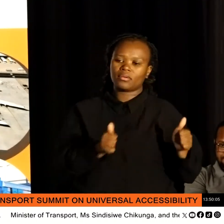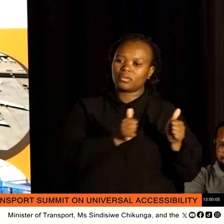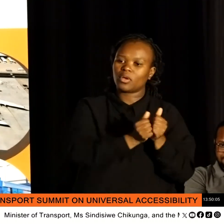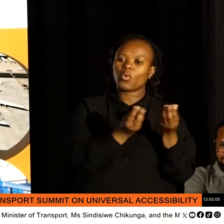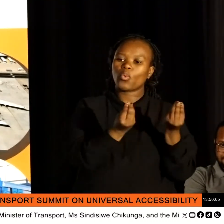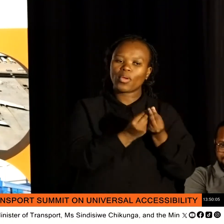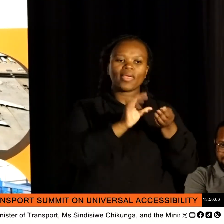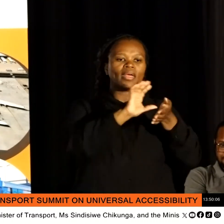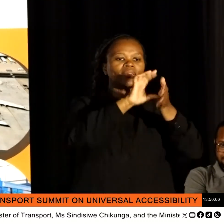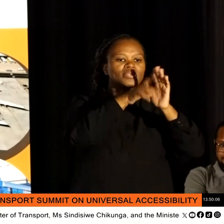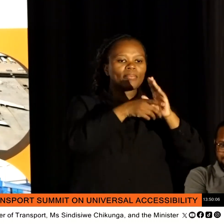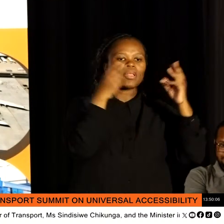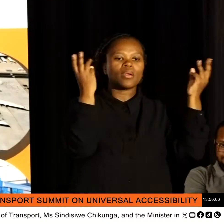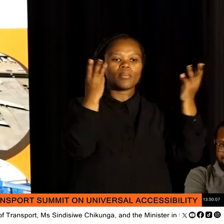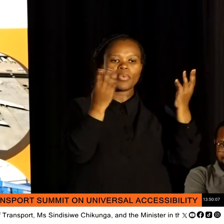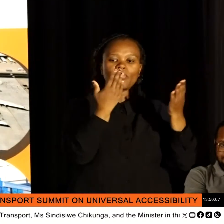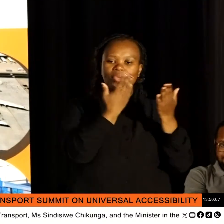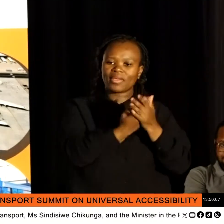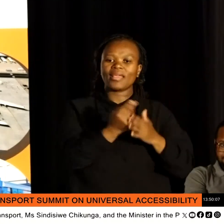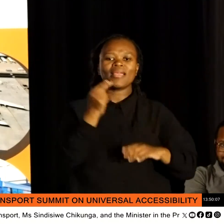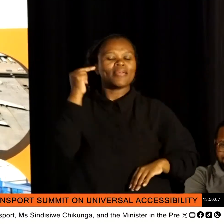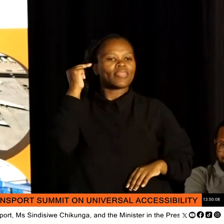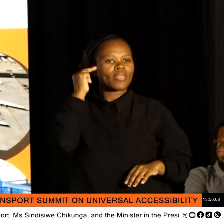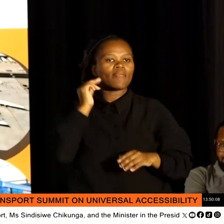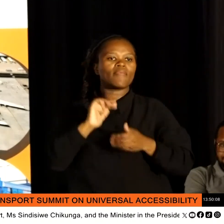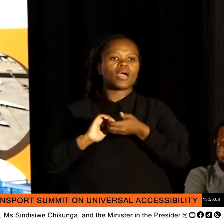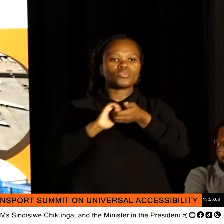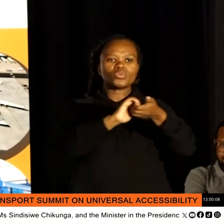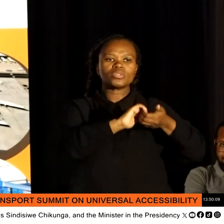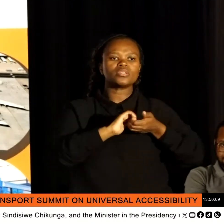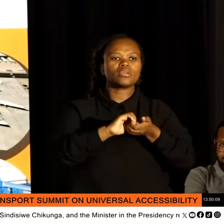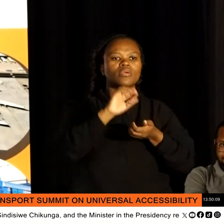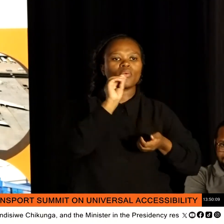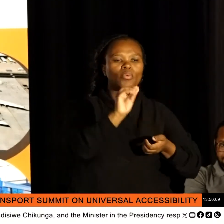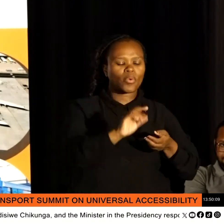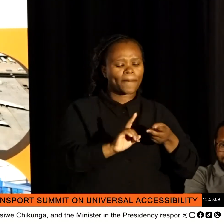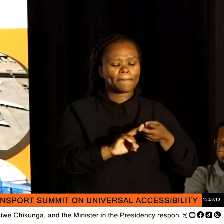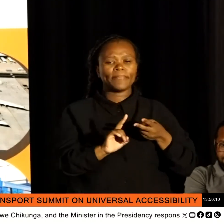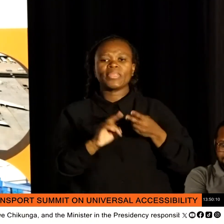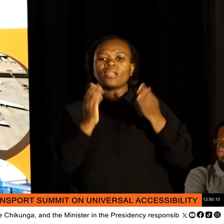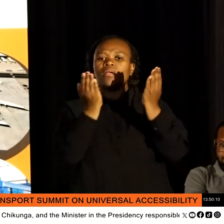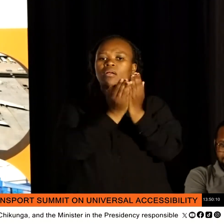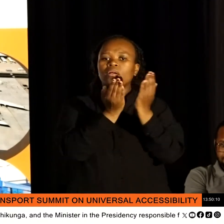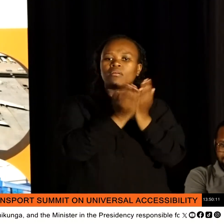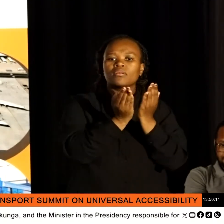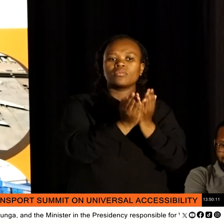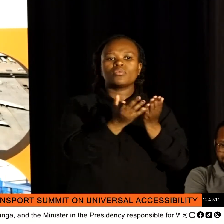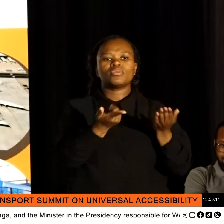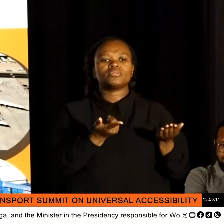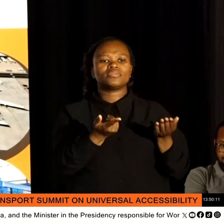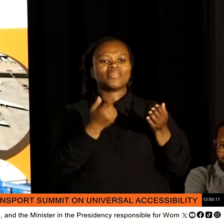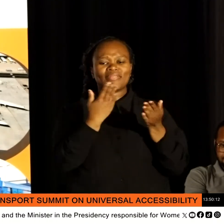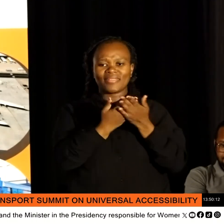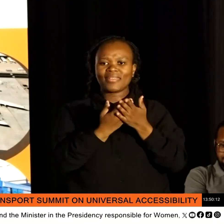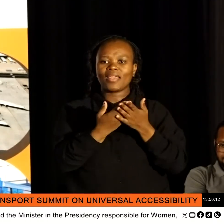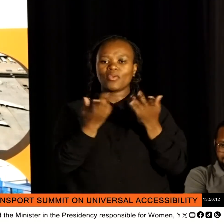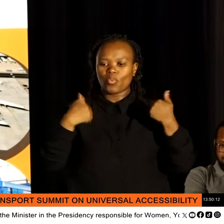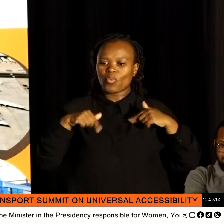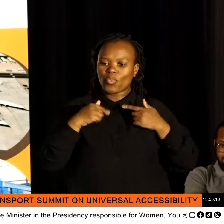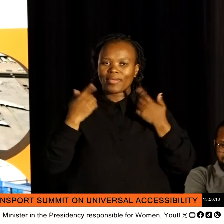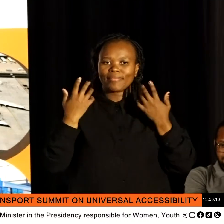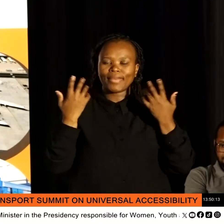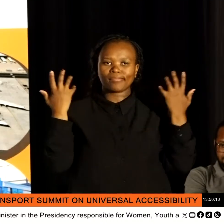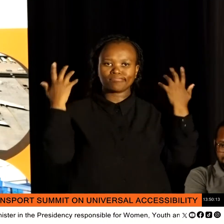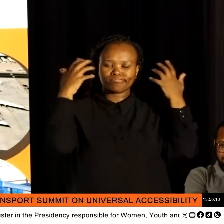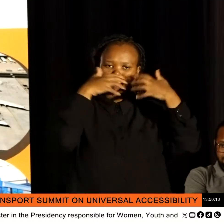disability advocacy organizations, deaf associations, academic institutions to co-create solutions and ensure that